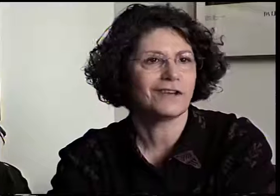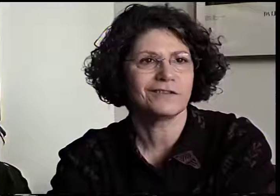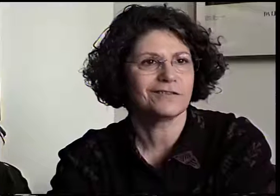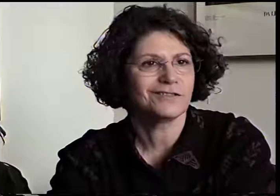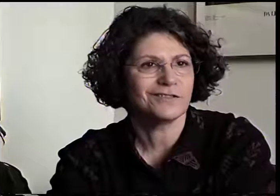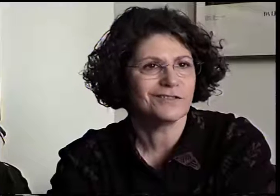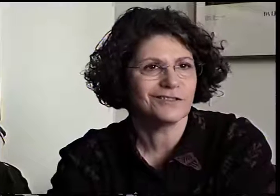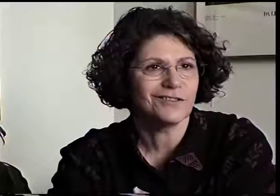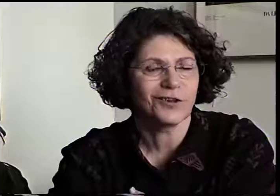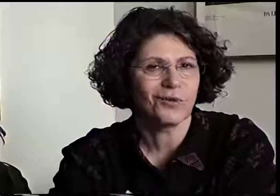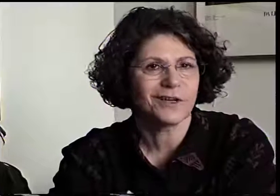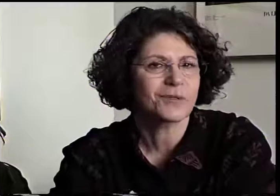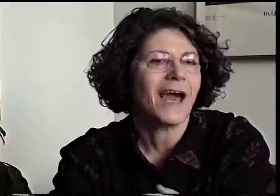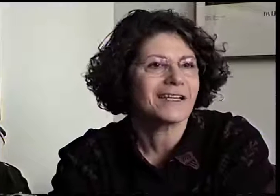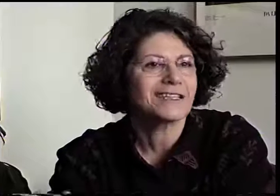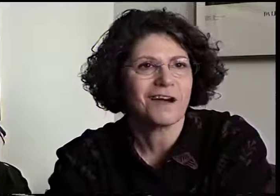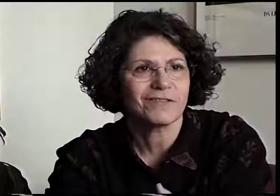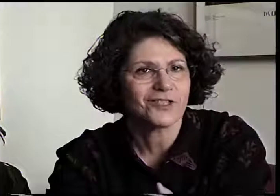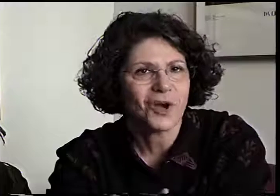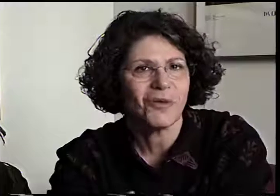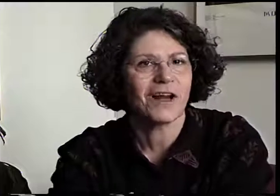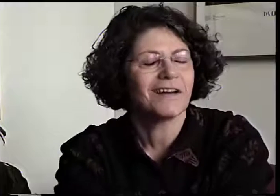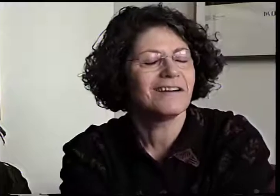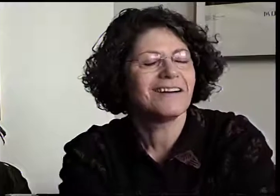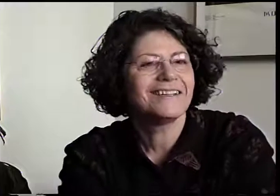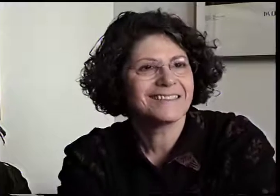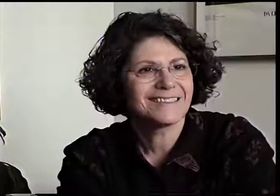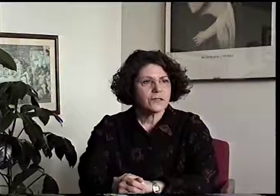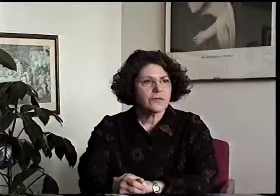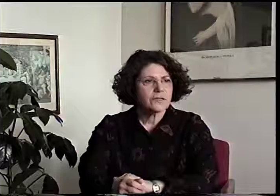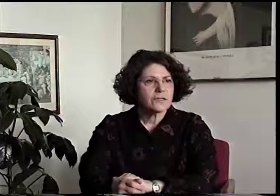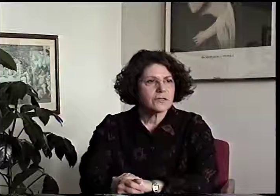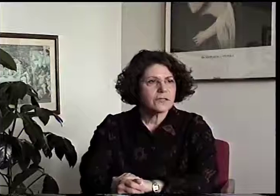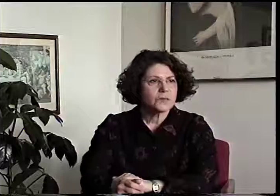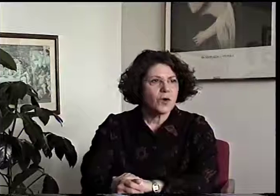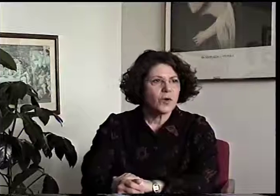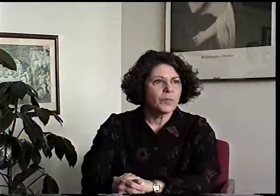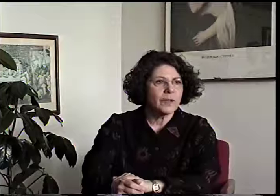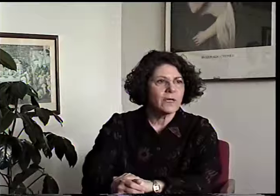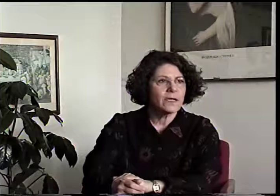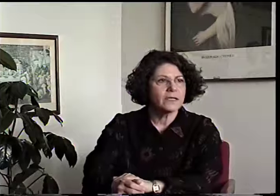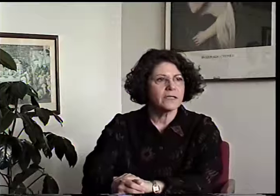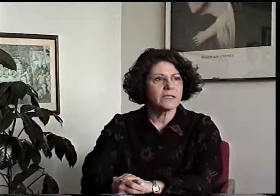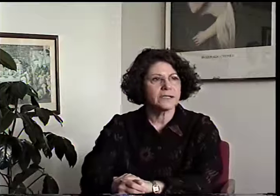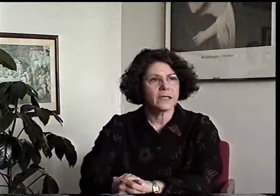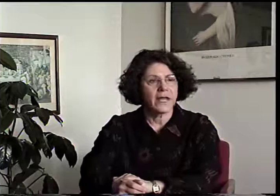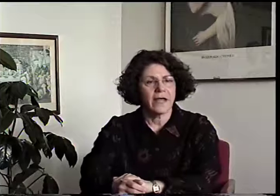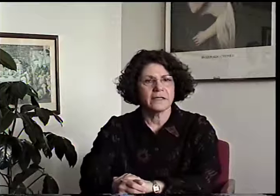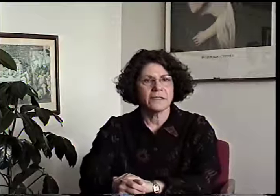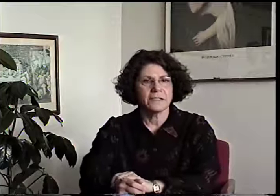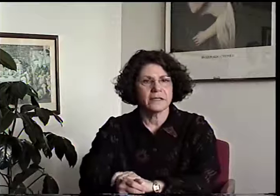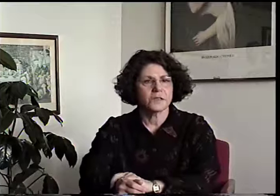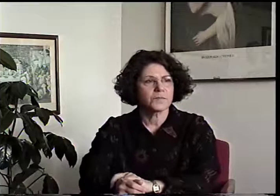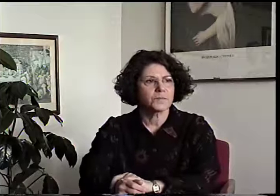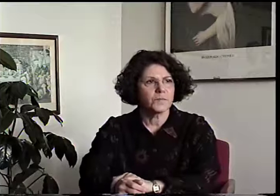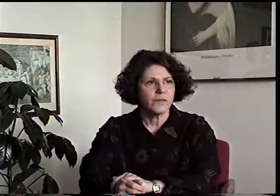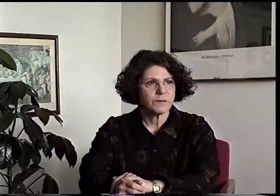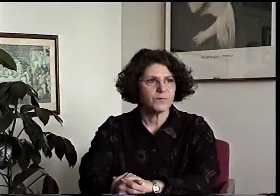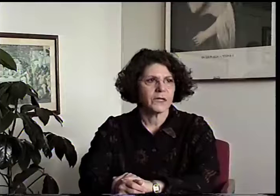and Hispanic deaf and so on. It's a big world. So this poem is Hands. It's written by